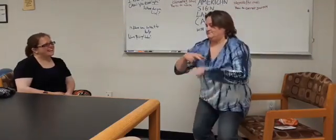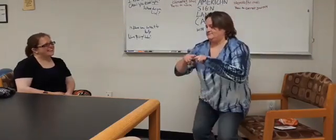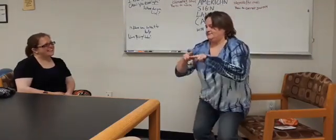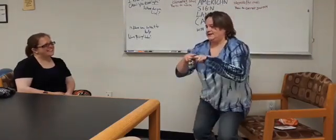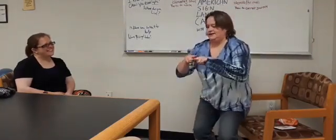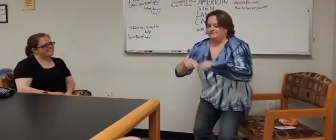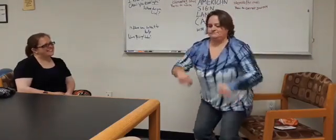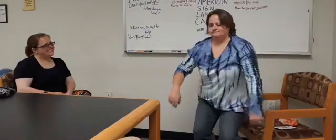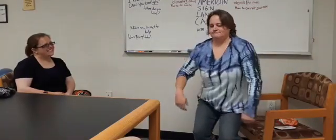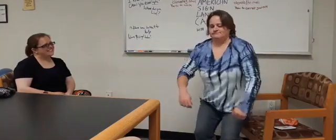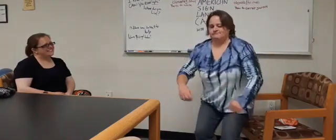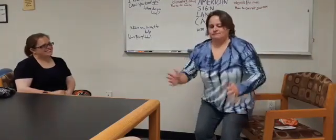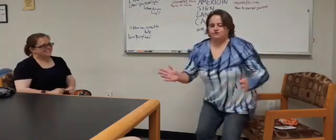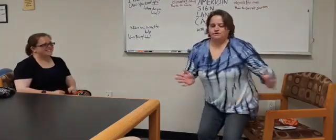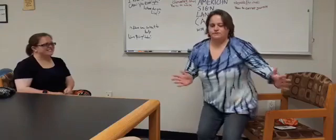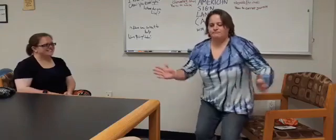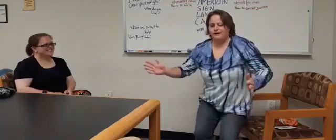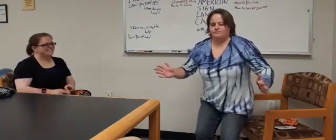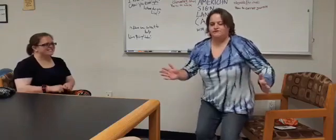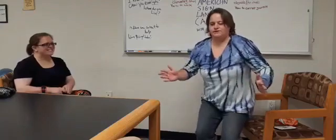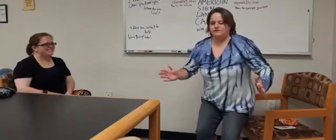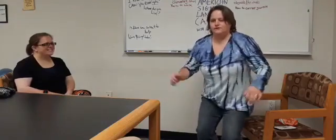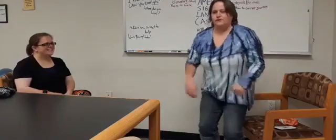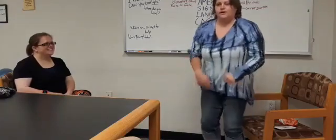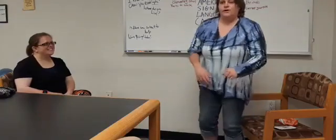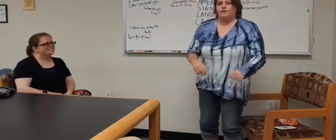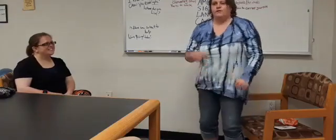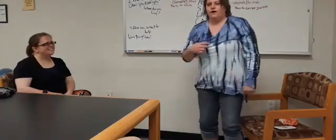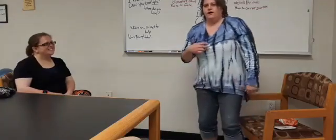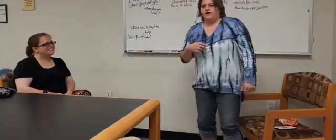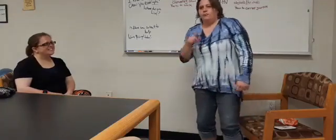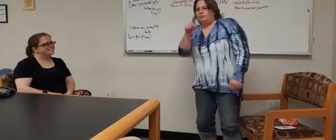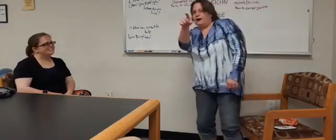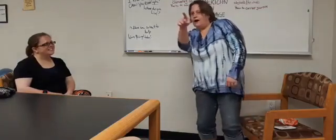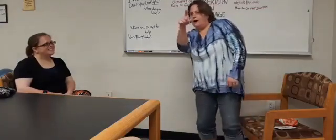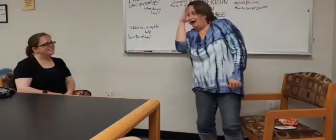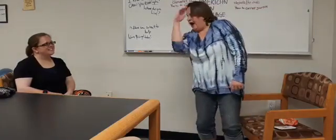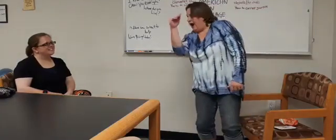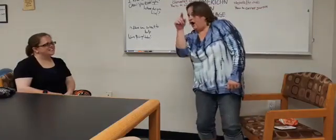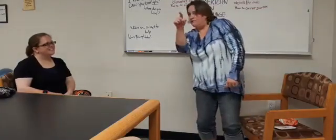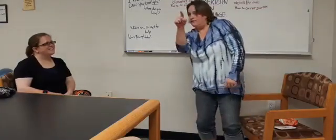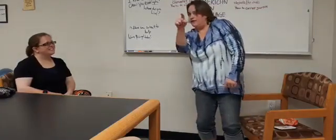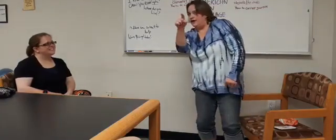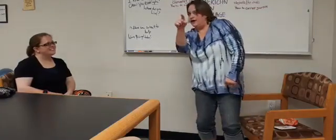digging. I'm doing body moving. Oh, that guy over there.